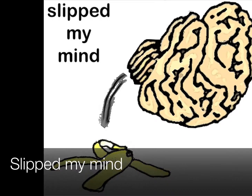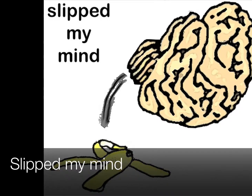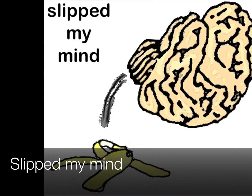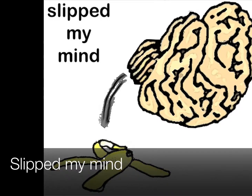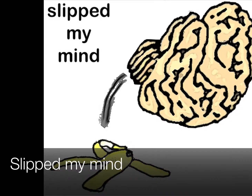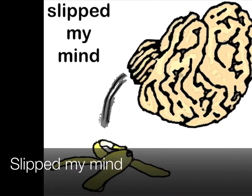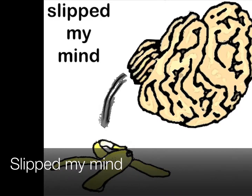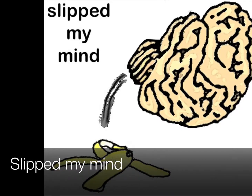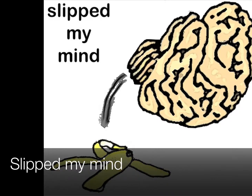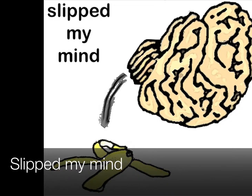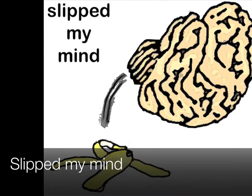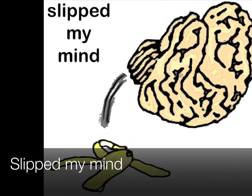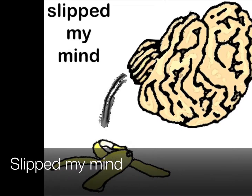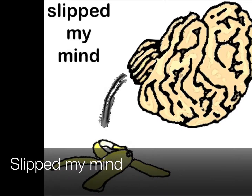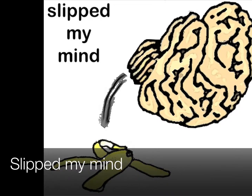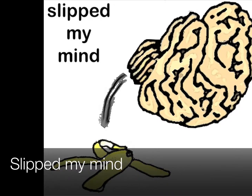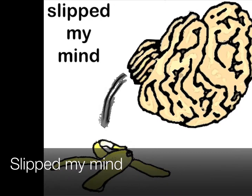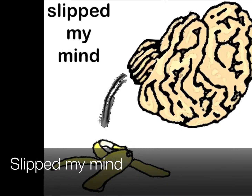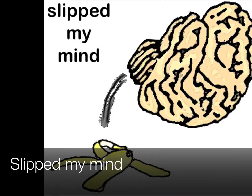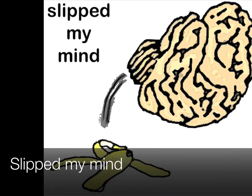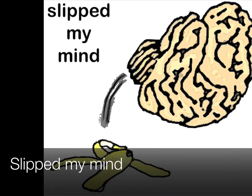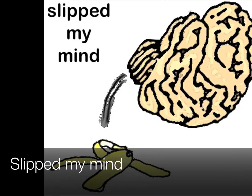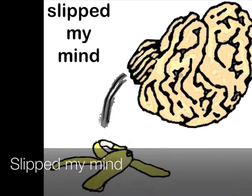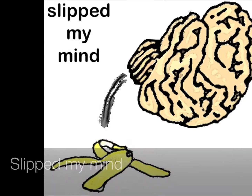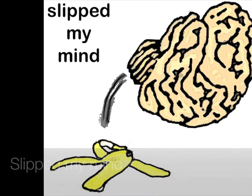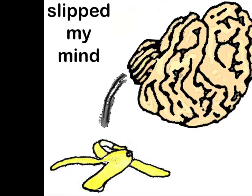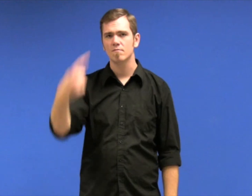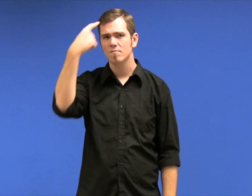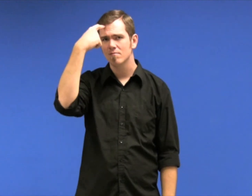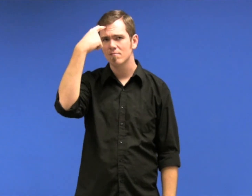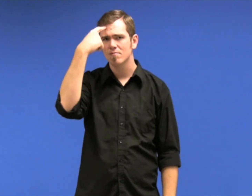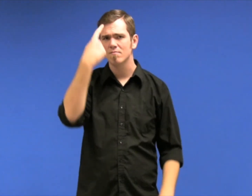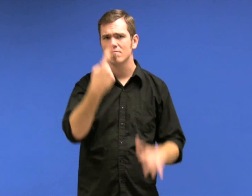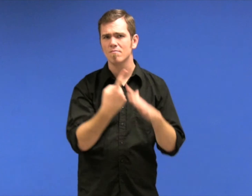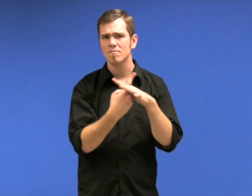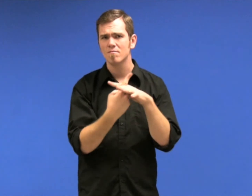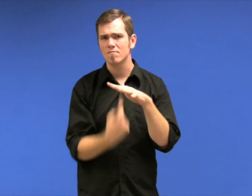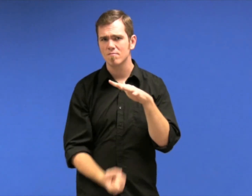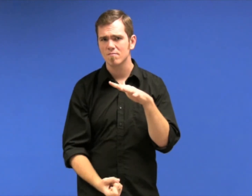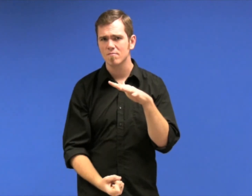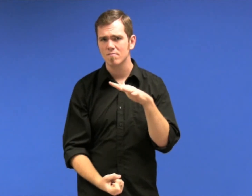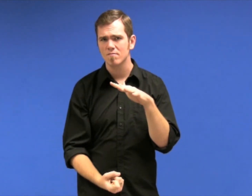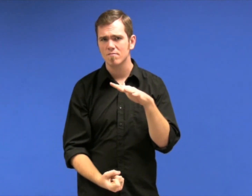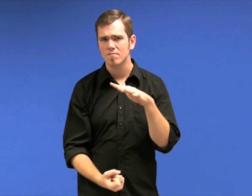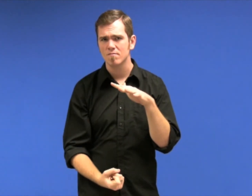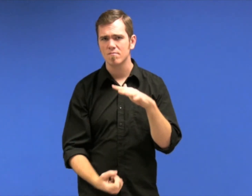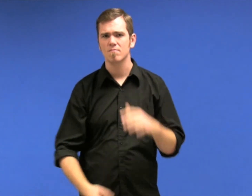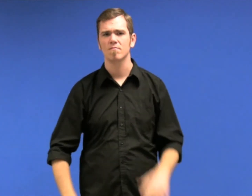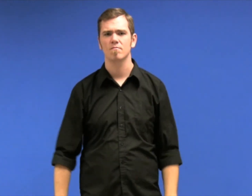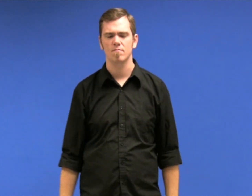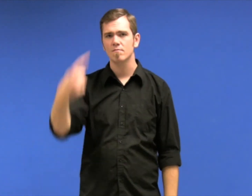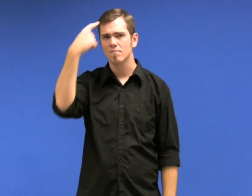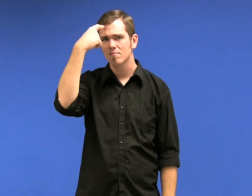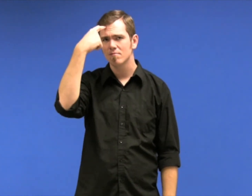Now if something slips your mind, or if it's at the tip of your tongue, you just can't figure out what it is, you sign slips the mind. So the